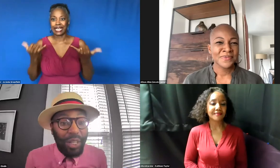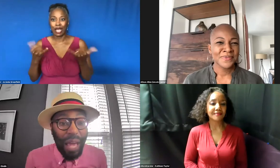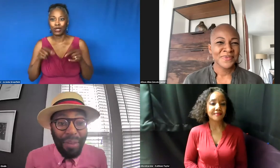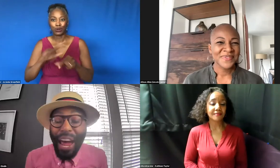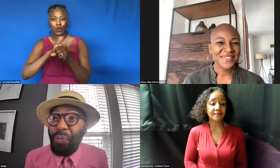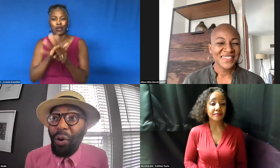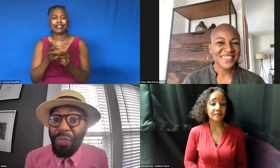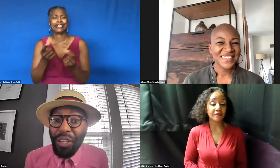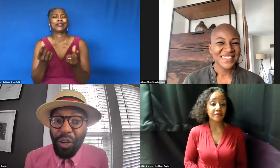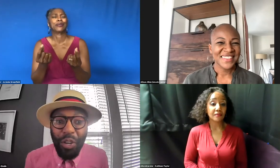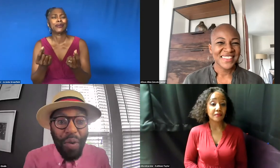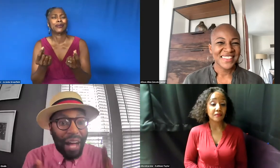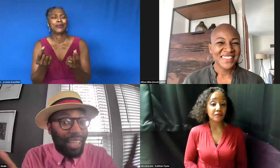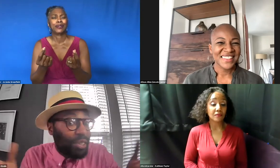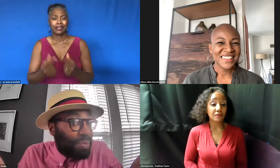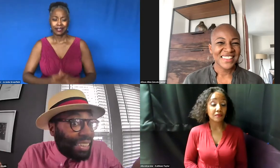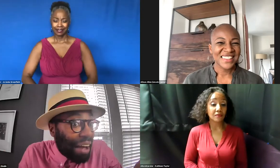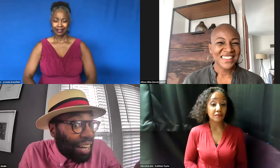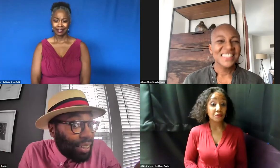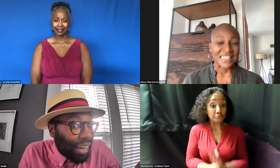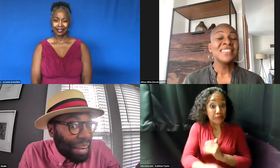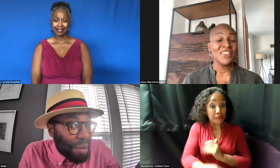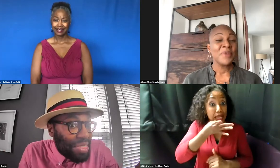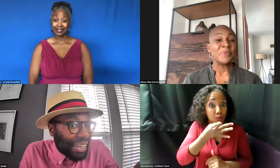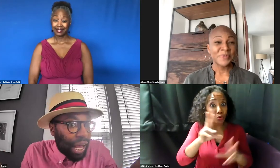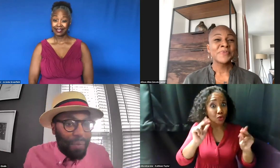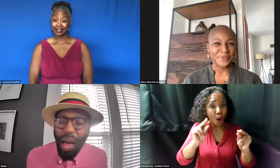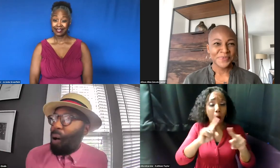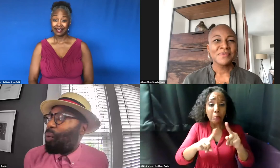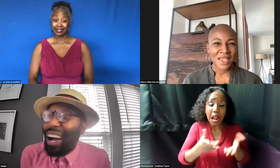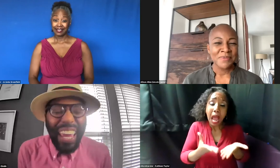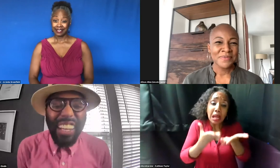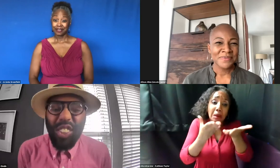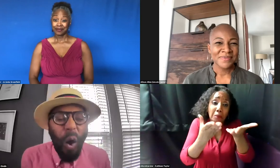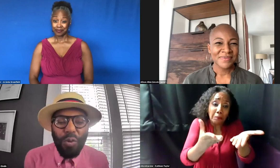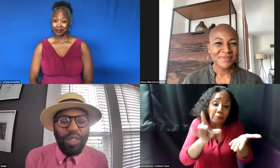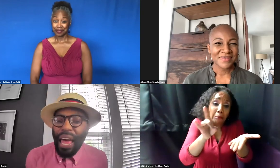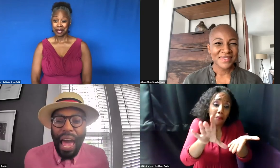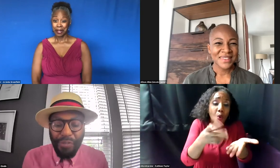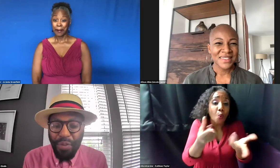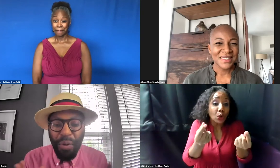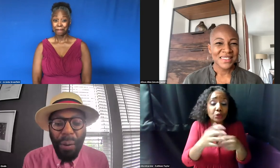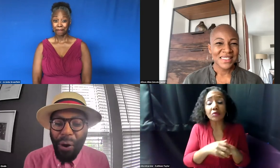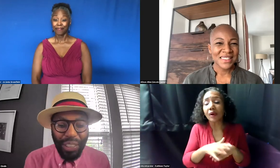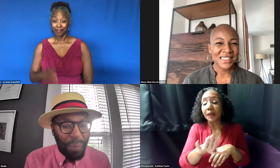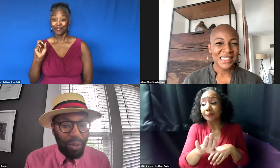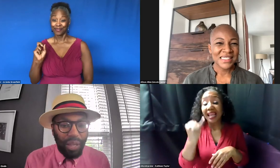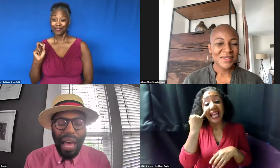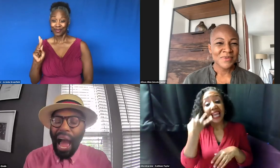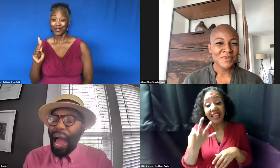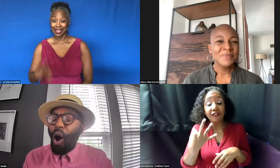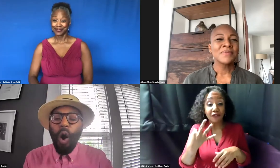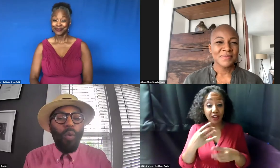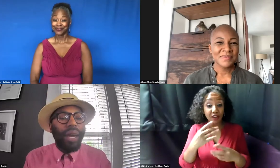no, I'm not expert on what things you can do. I'll tell you some things I've done and maybe that can help. One, is always, if we were in person, we would do